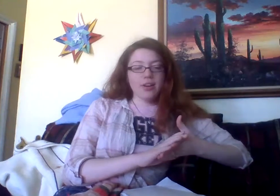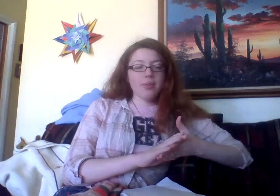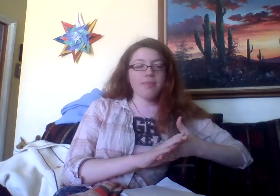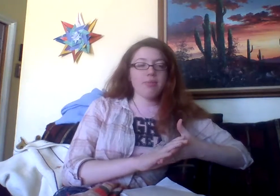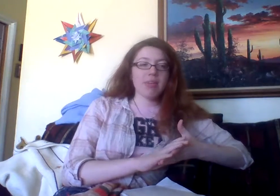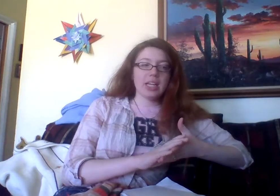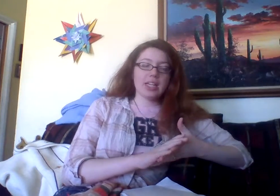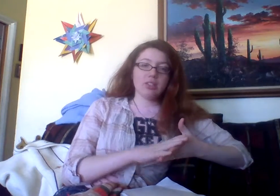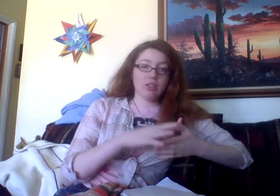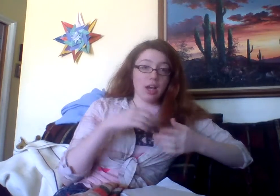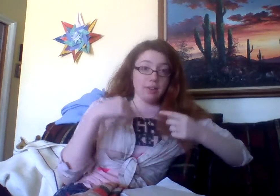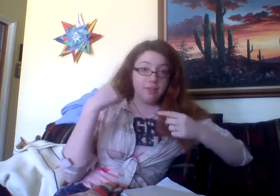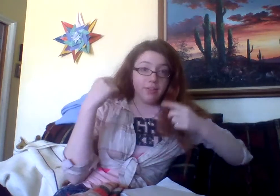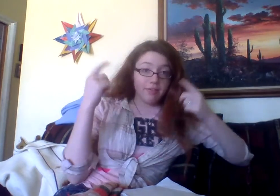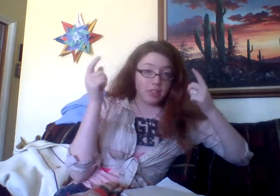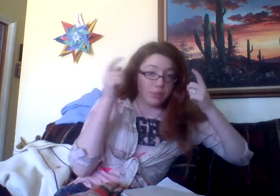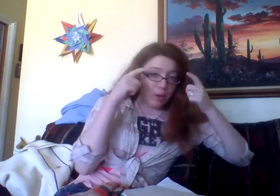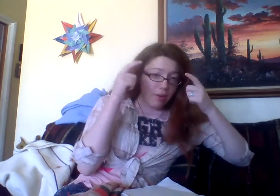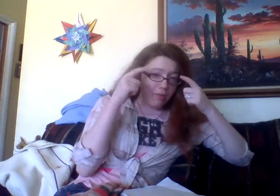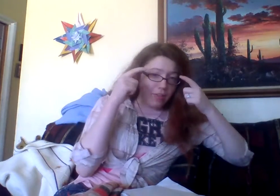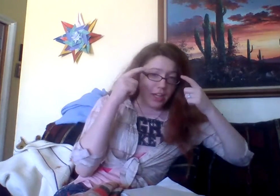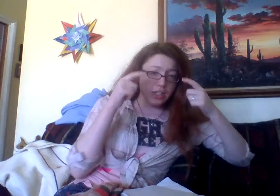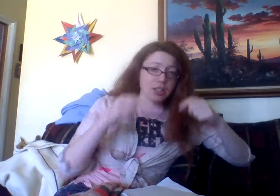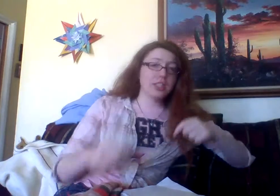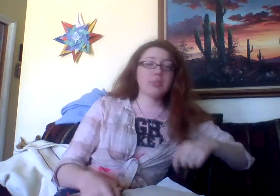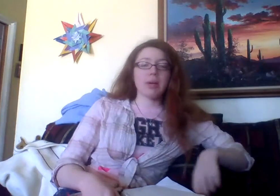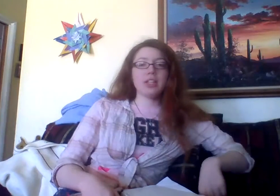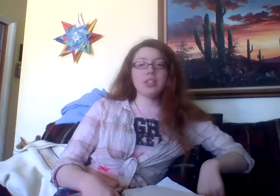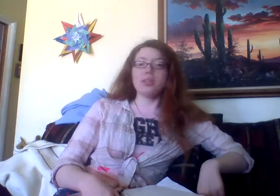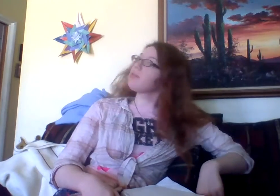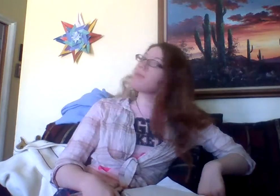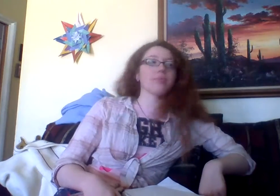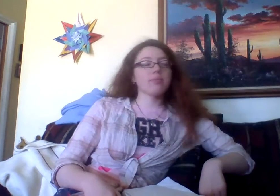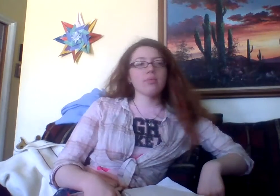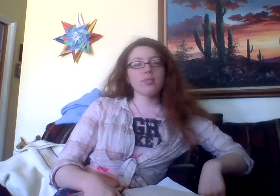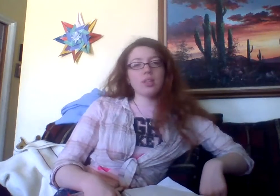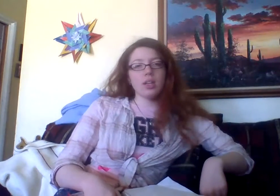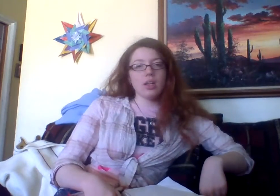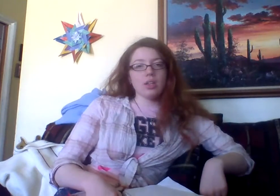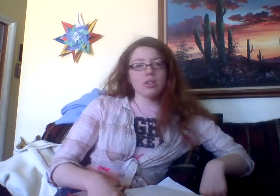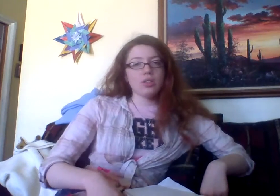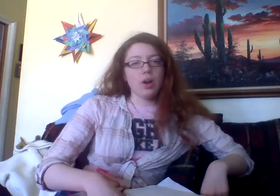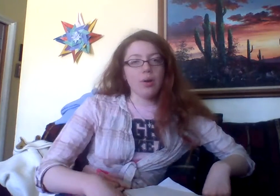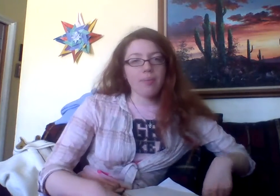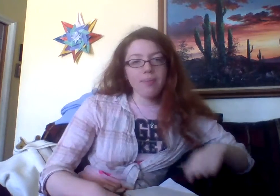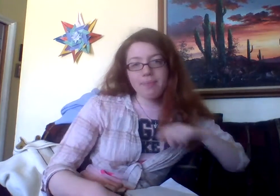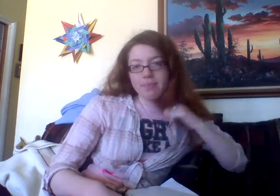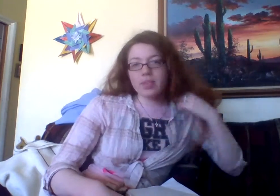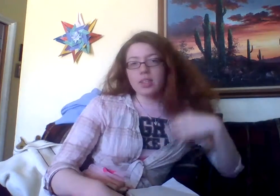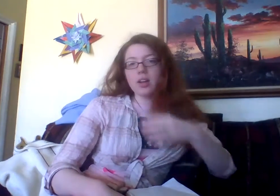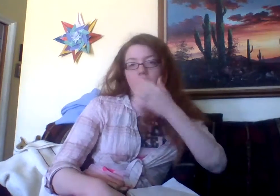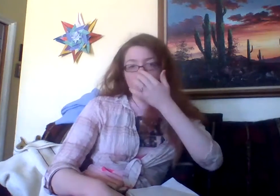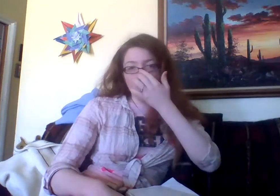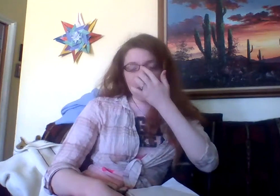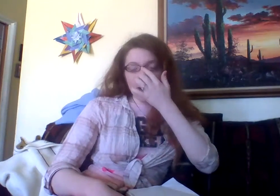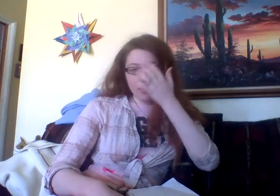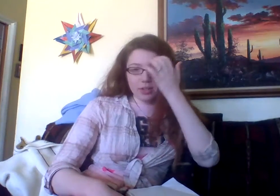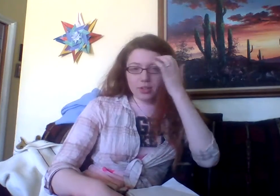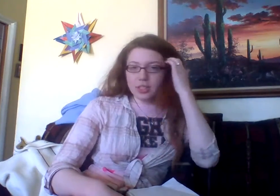though, because there's a lot of emphasis put on facial expression. So, whenever you're